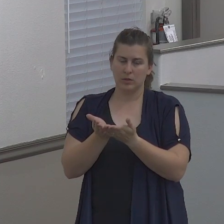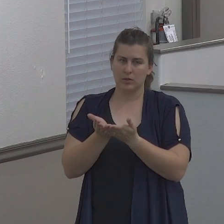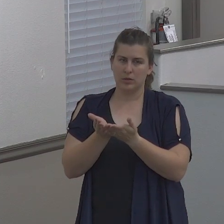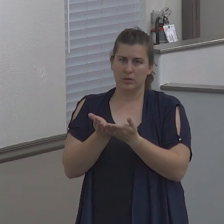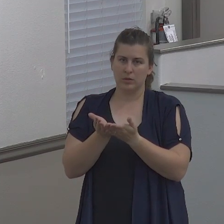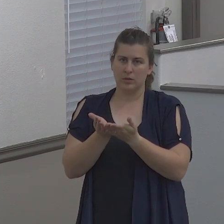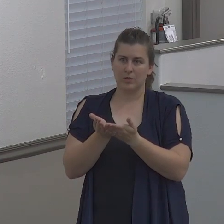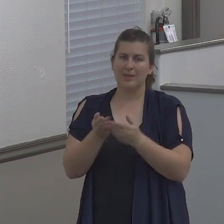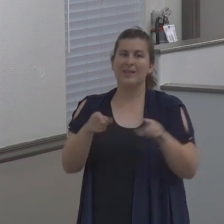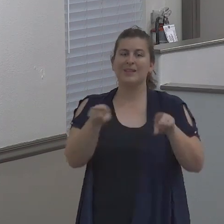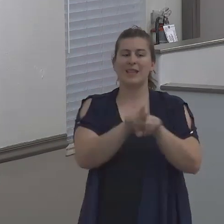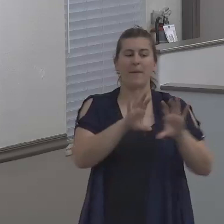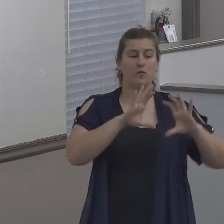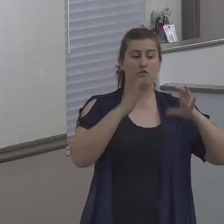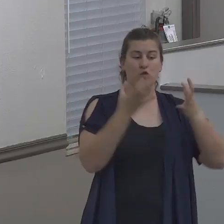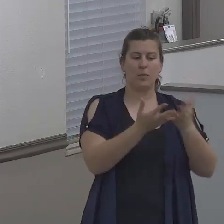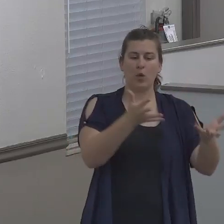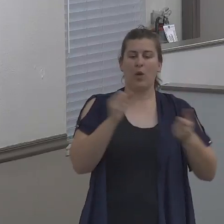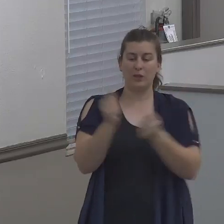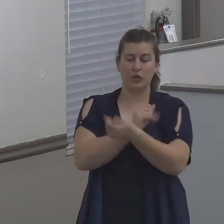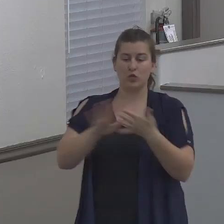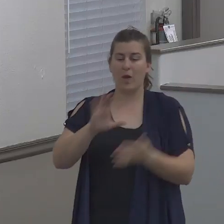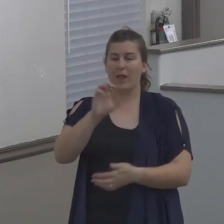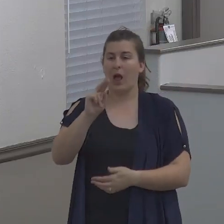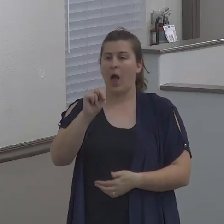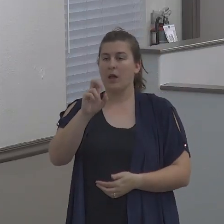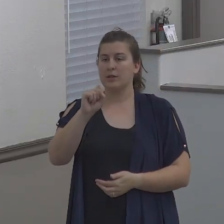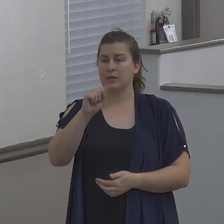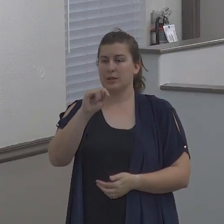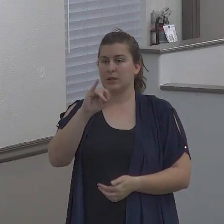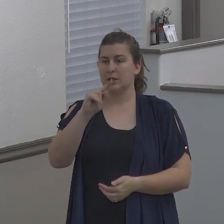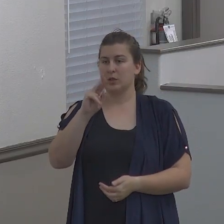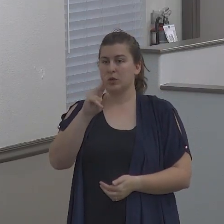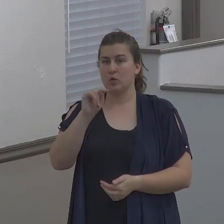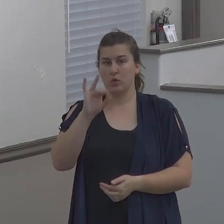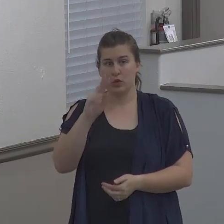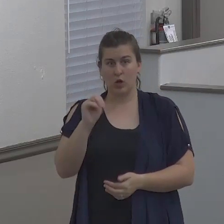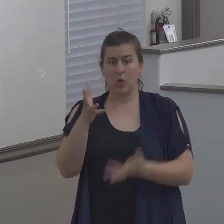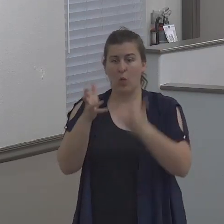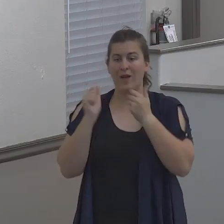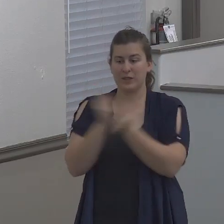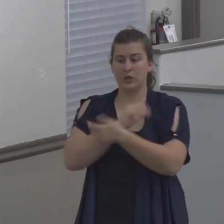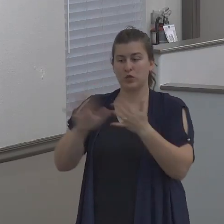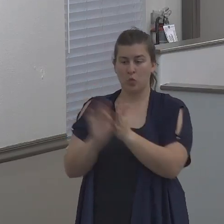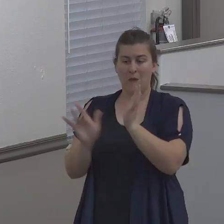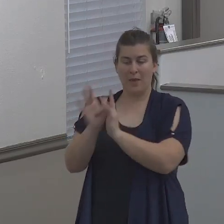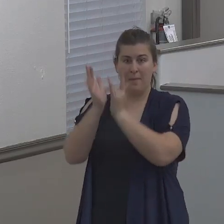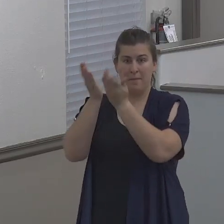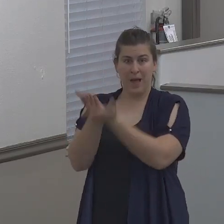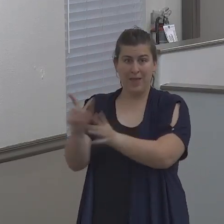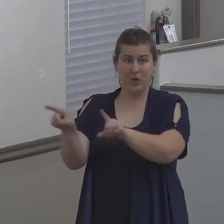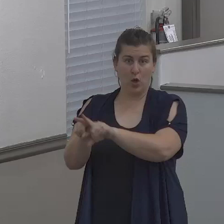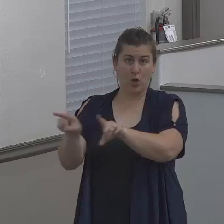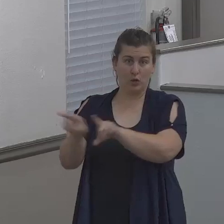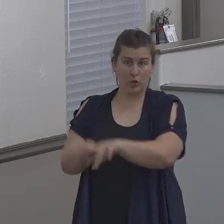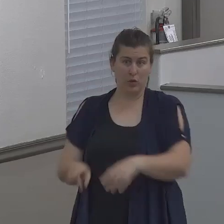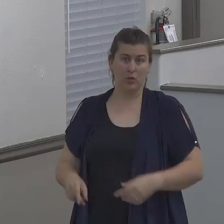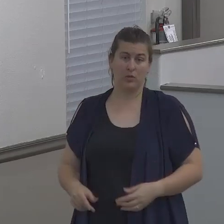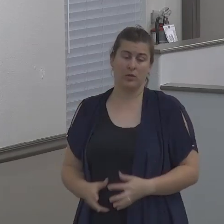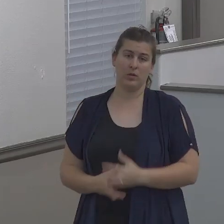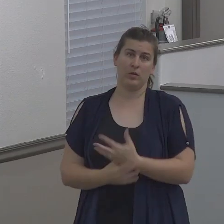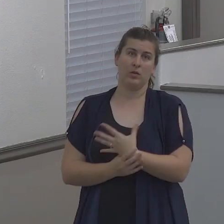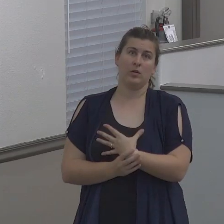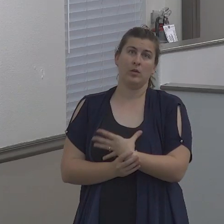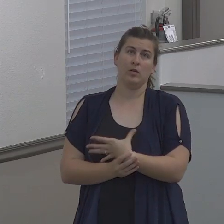It's not the Bible. The same crowd that wants to destroy the Constitution is the same crowd that wants to destroy